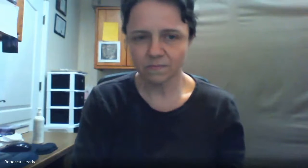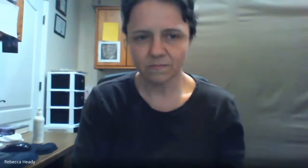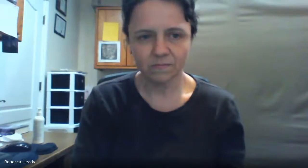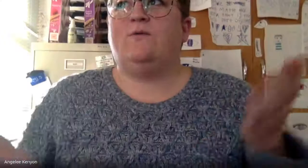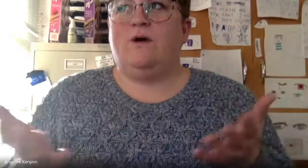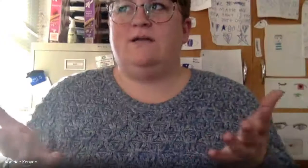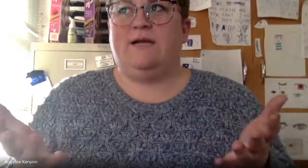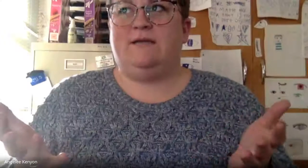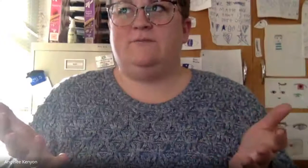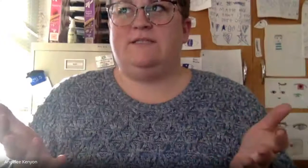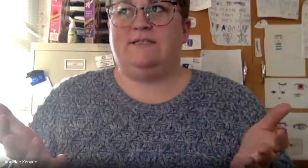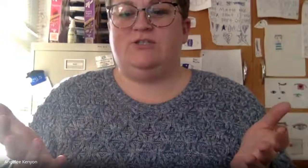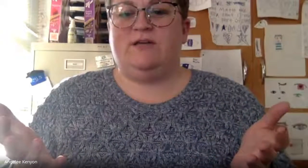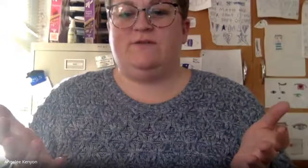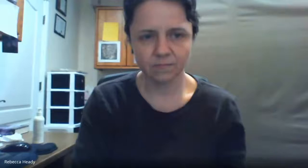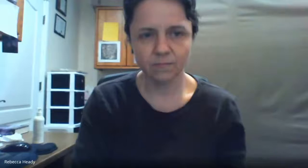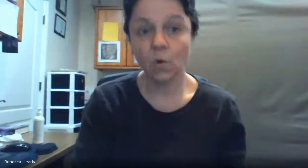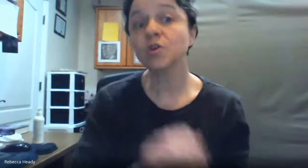So what? Right? We did that. Did you do that first? I was.